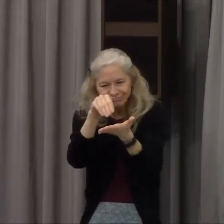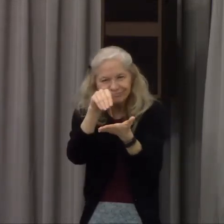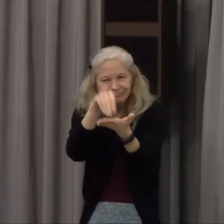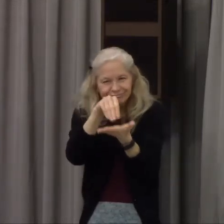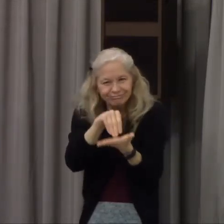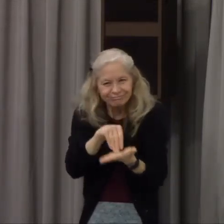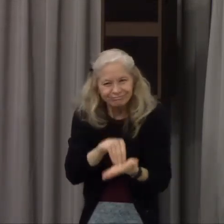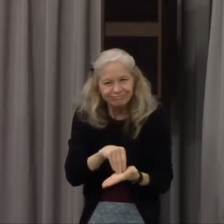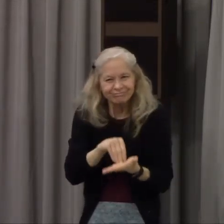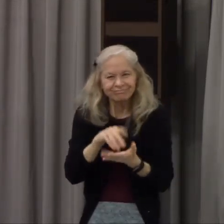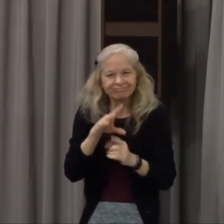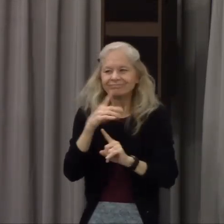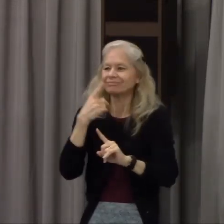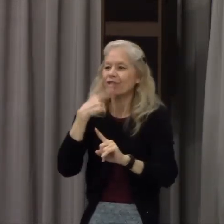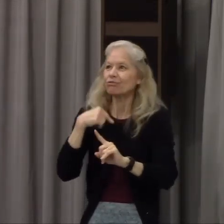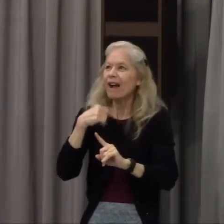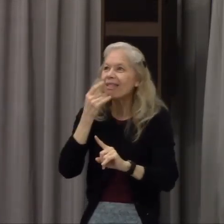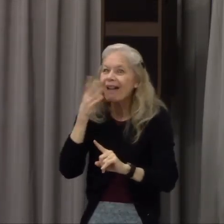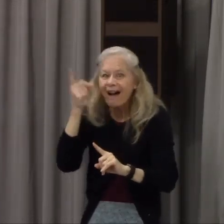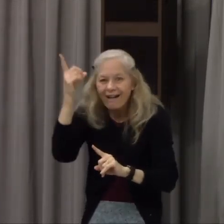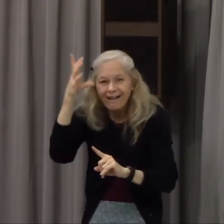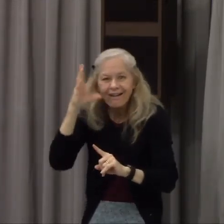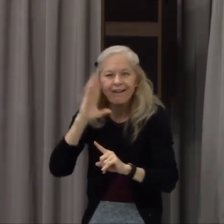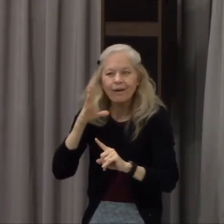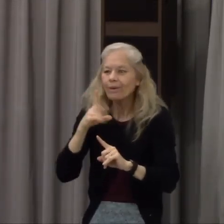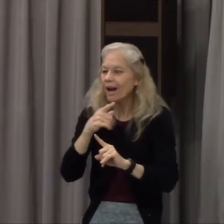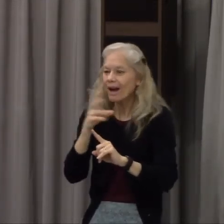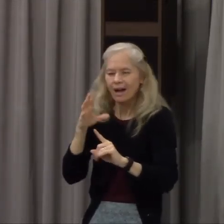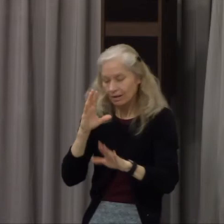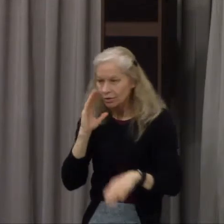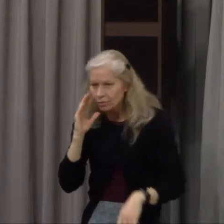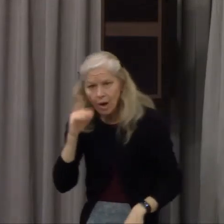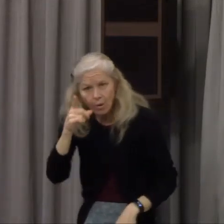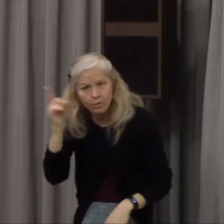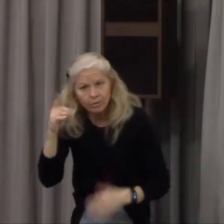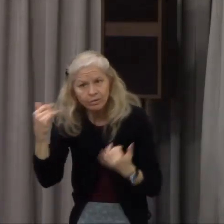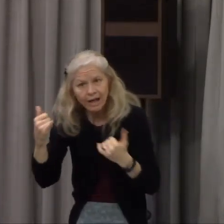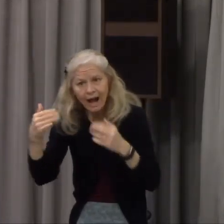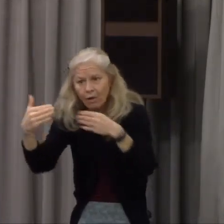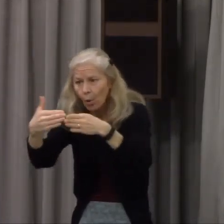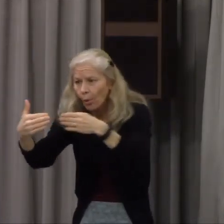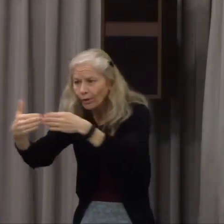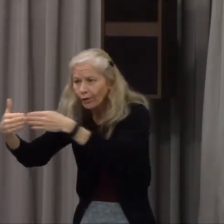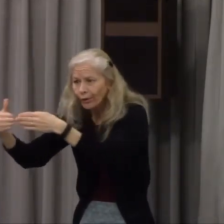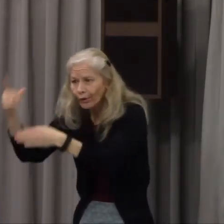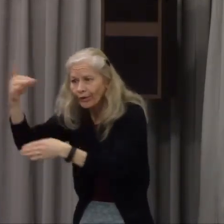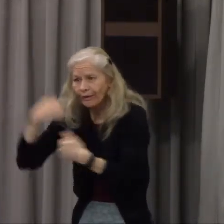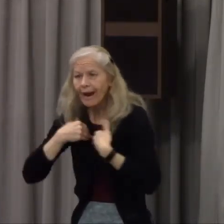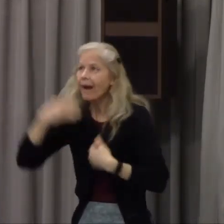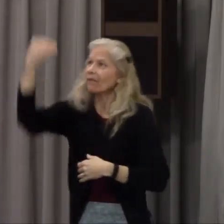we watch for those. You know, you come up to the intersection, you need a camera, you know. And why? Because we know